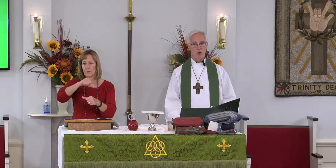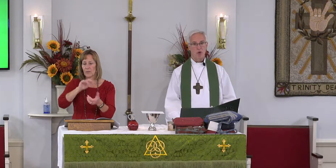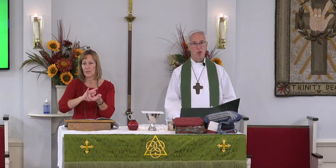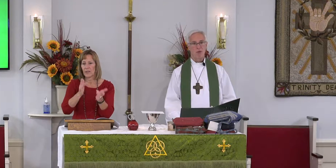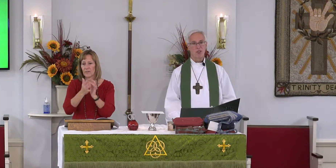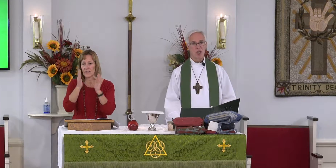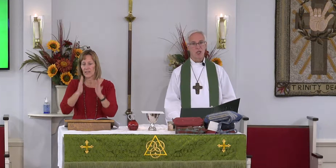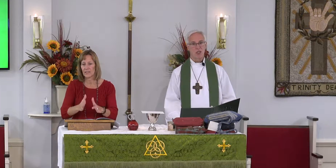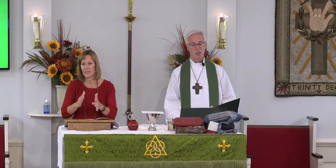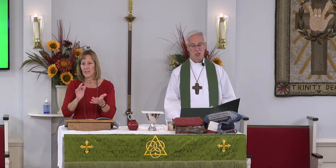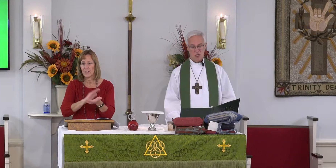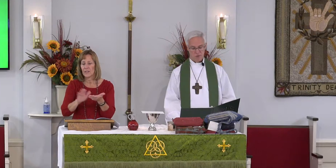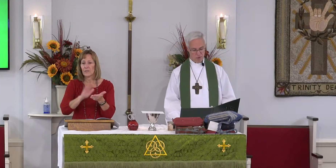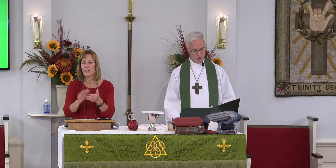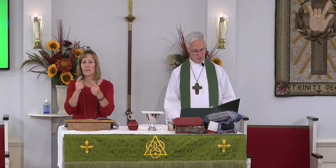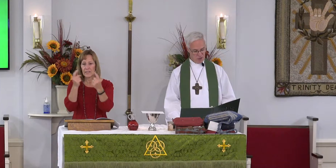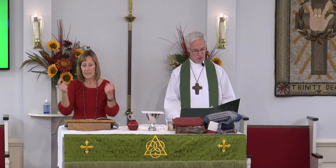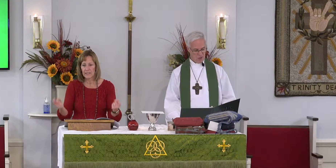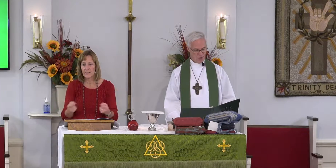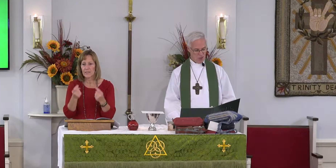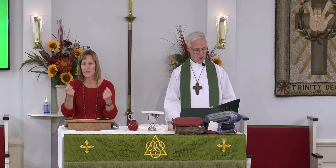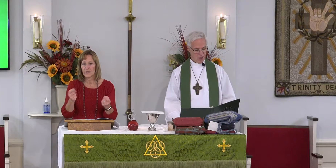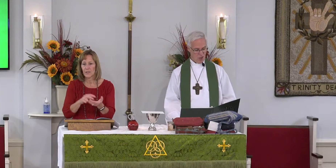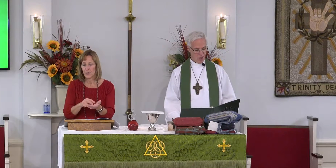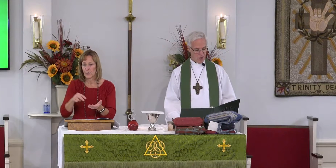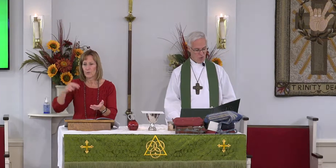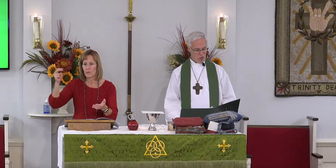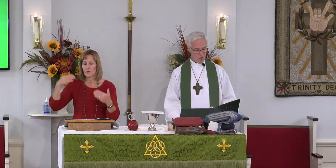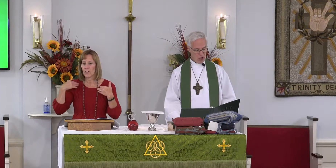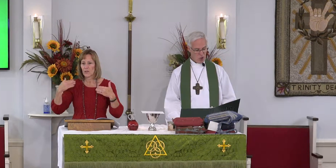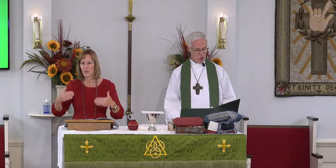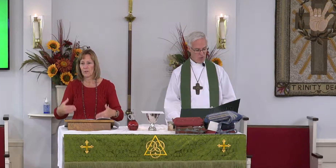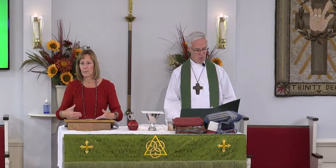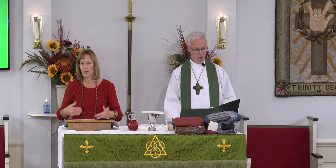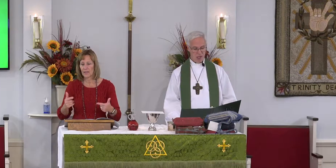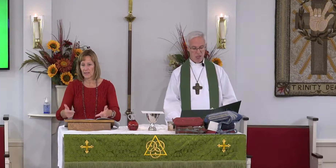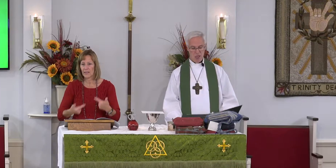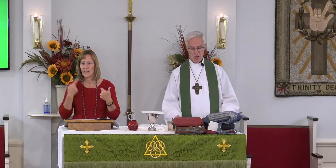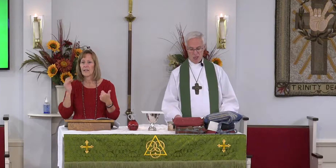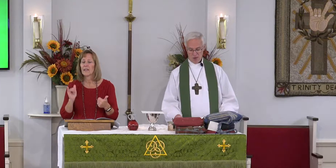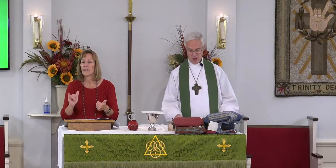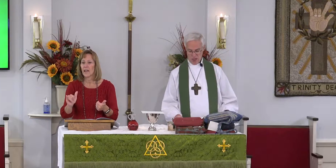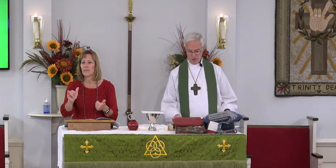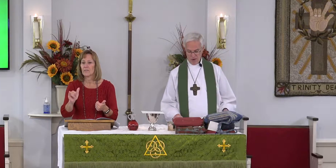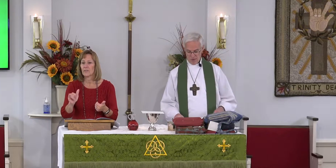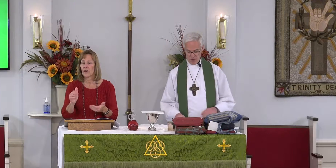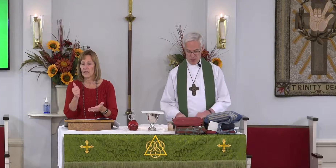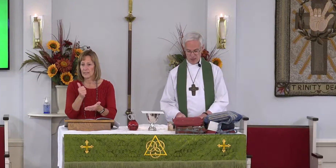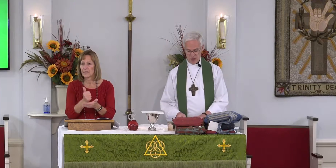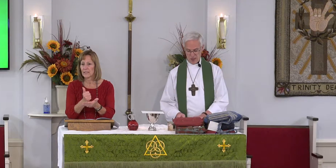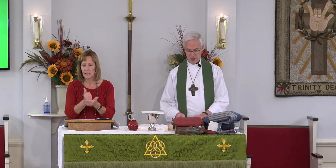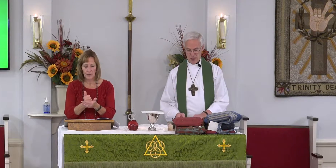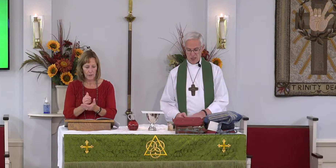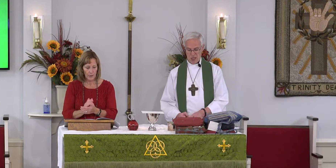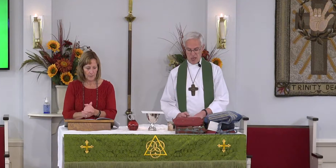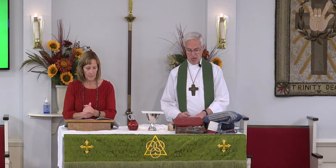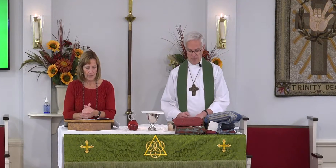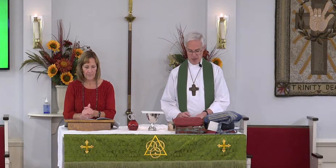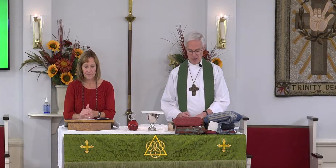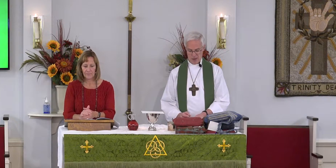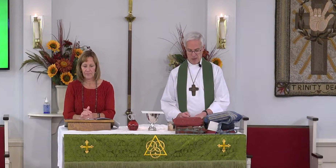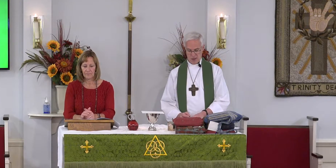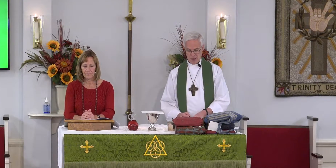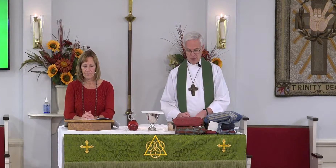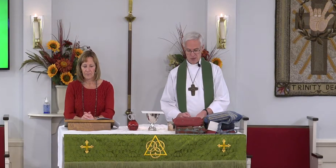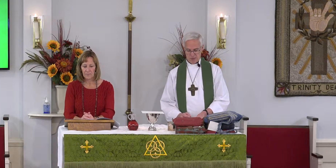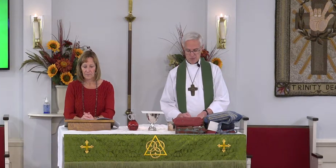the communion of saints, the forgiveness of sin, the resurrection of the body, and the life everlasting.